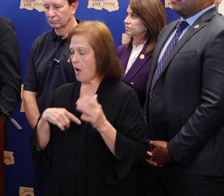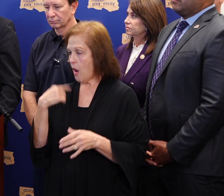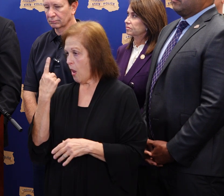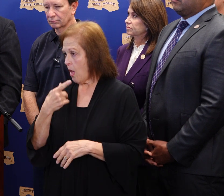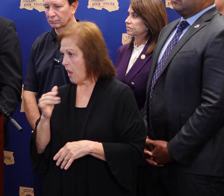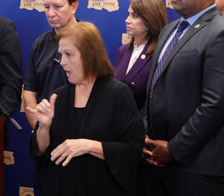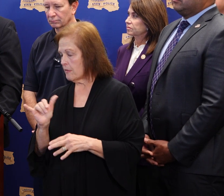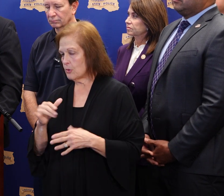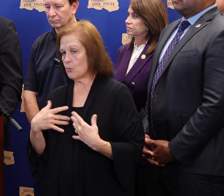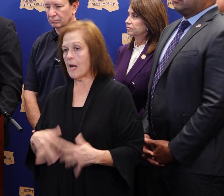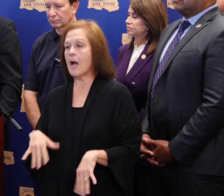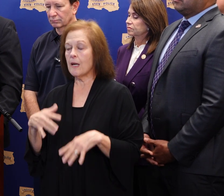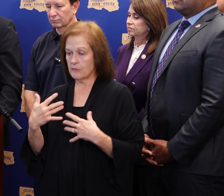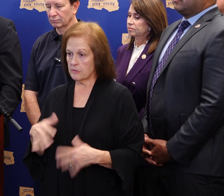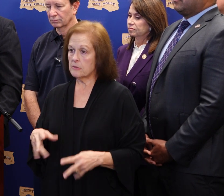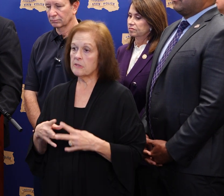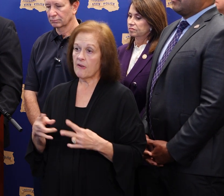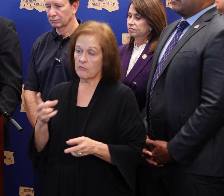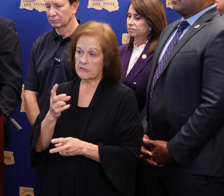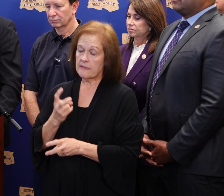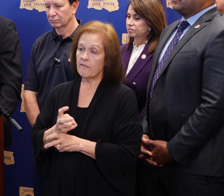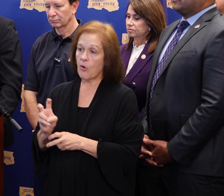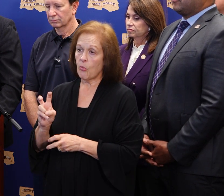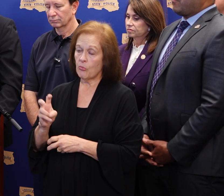and how difficult it was to see.